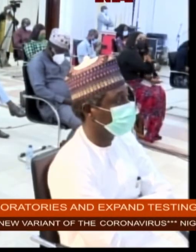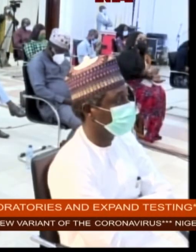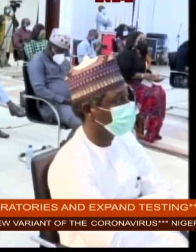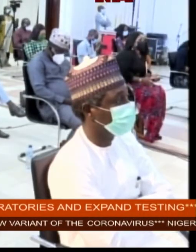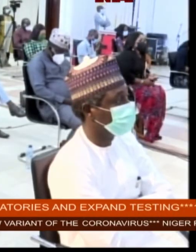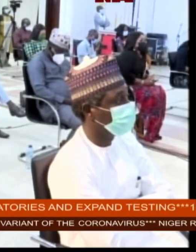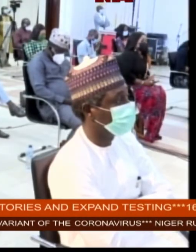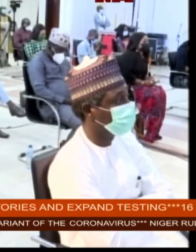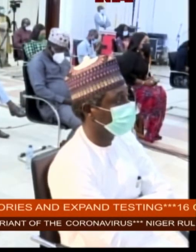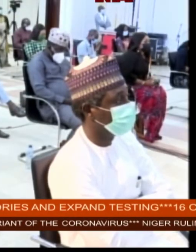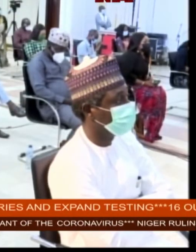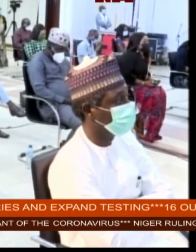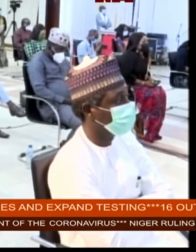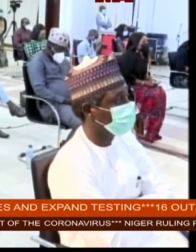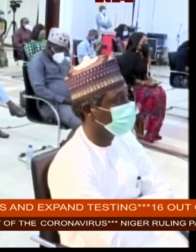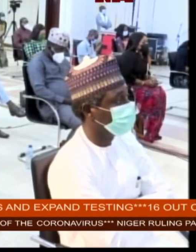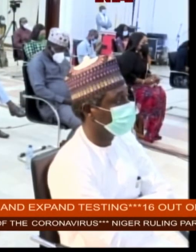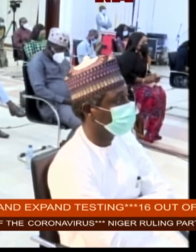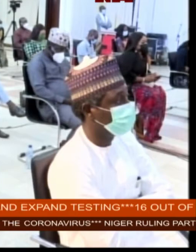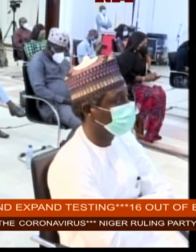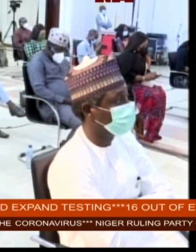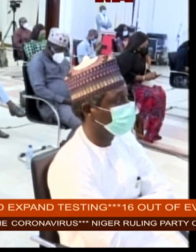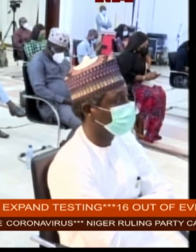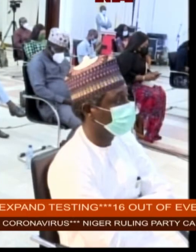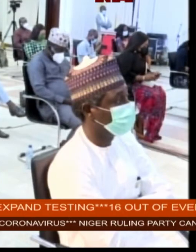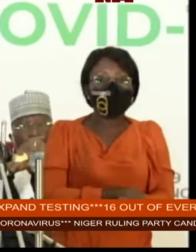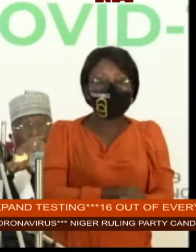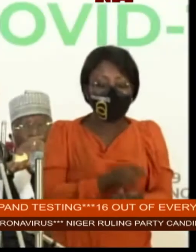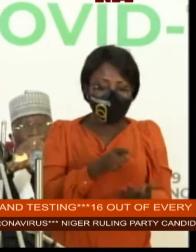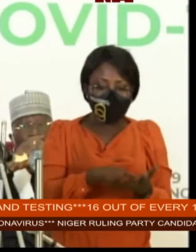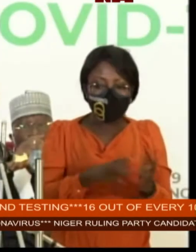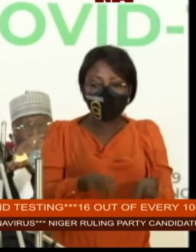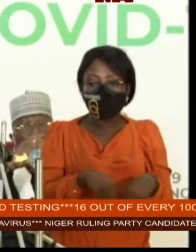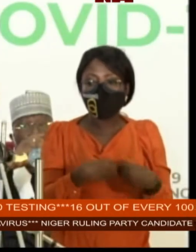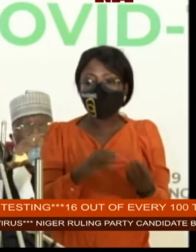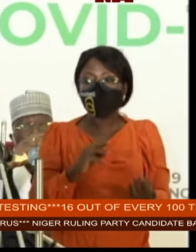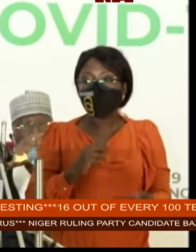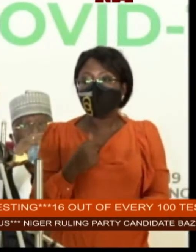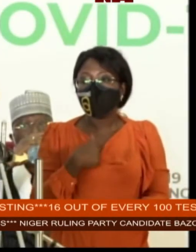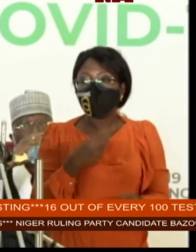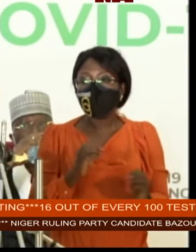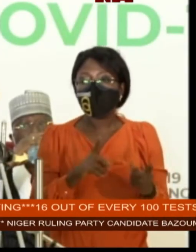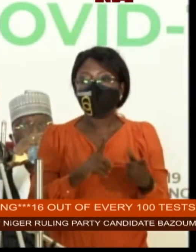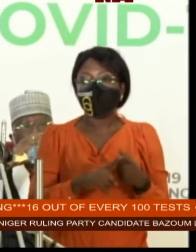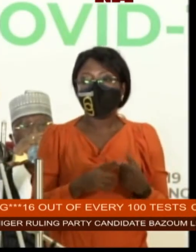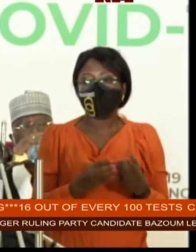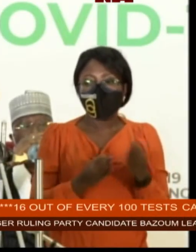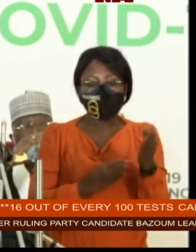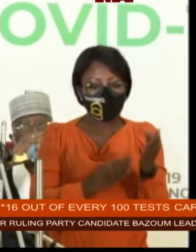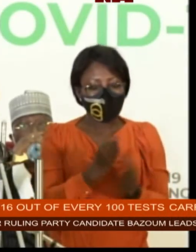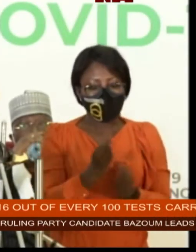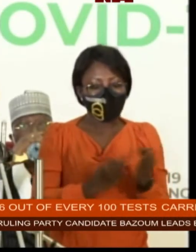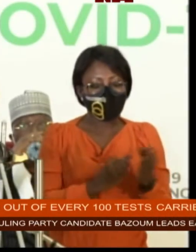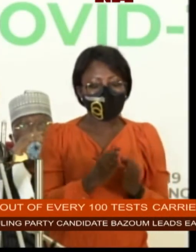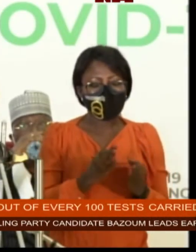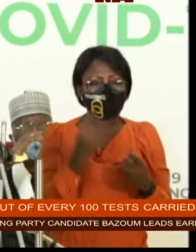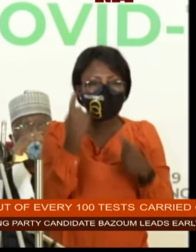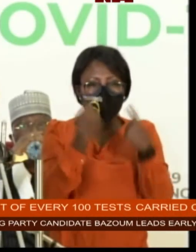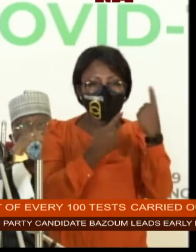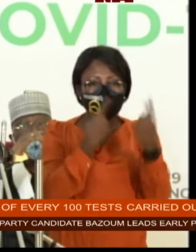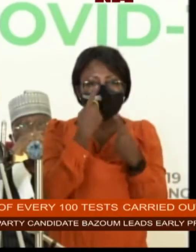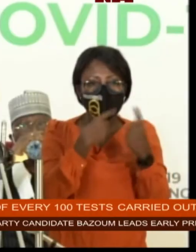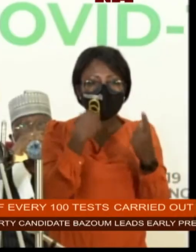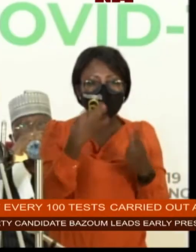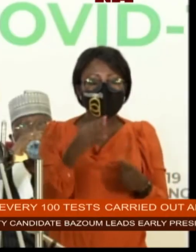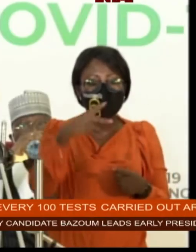I believe it's giving me an opportunity to ventilate the concerns of the